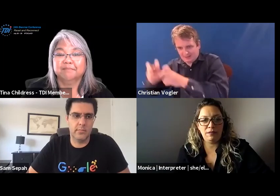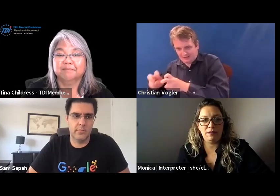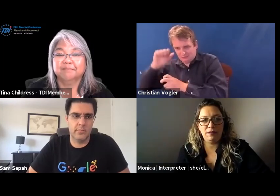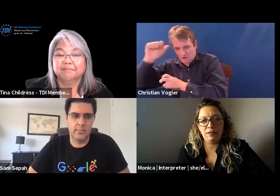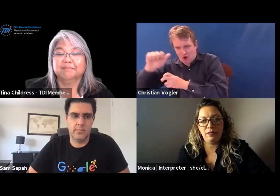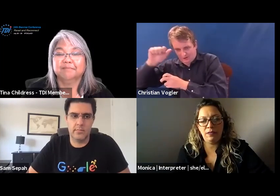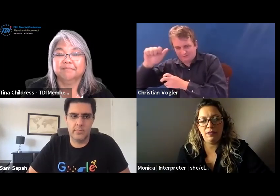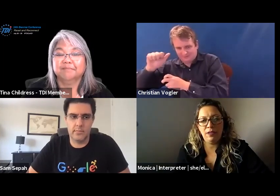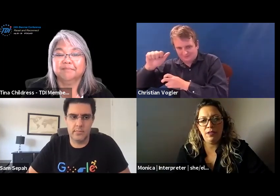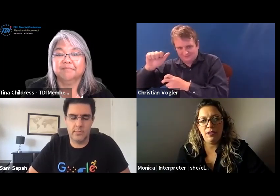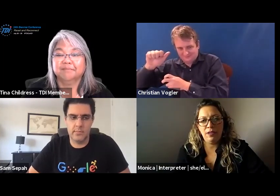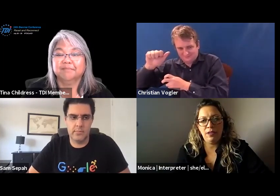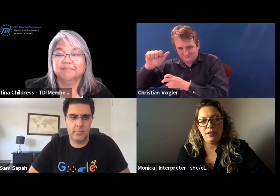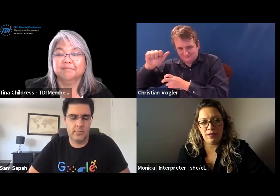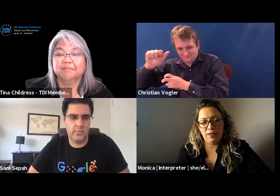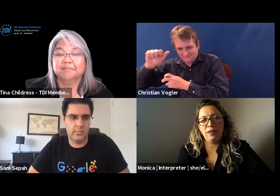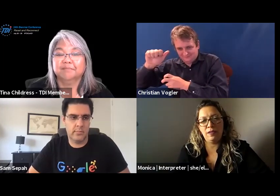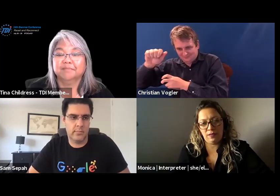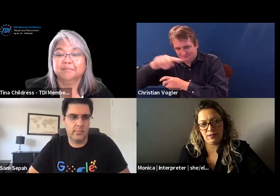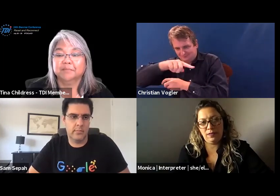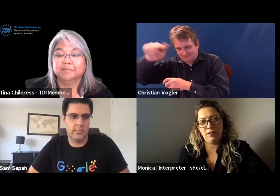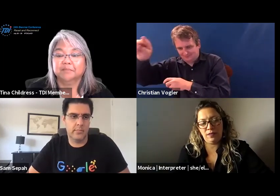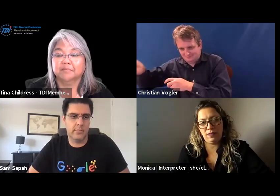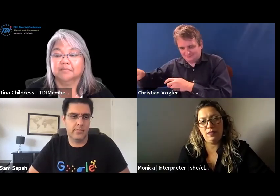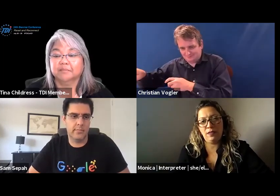And then the captions are being pulled down from that audio.